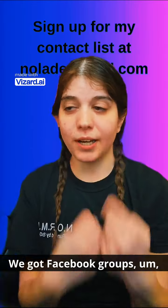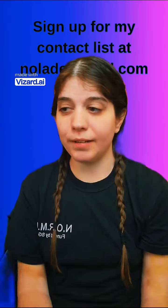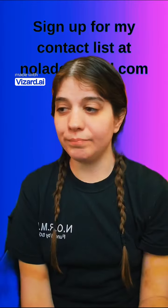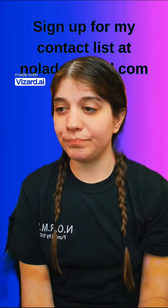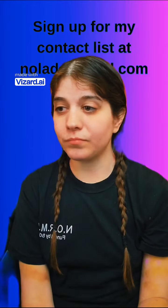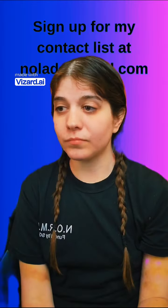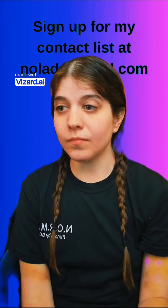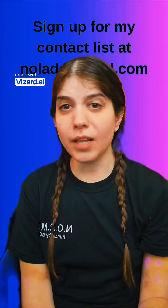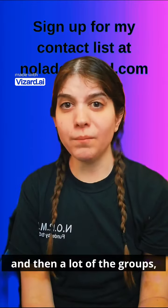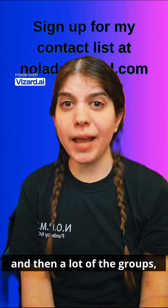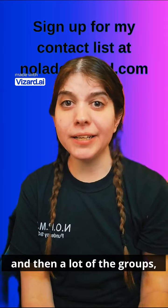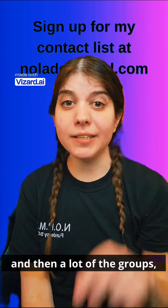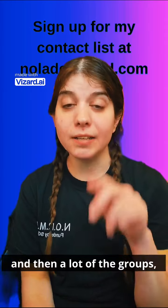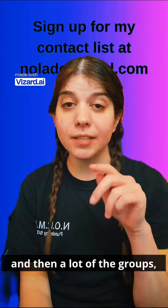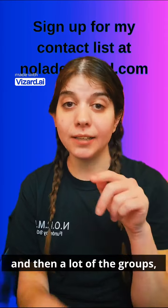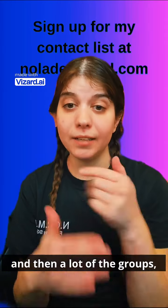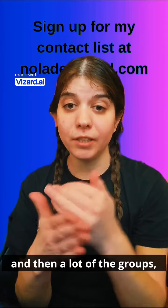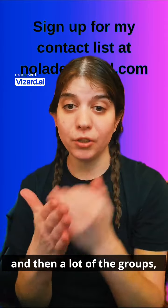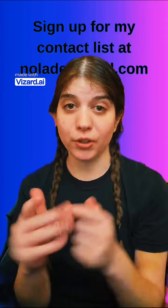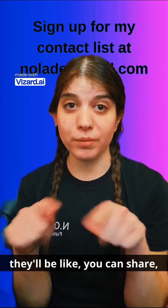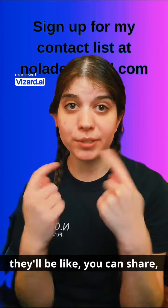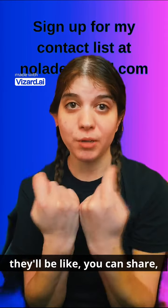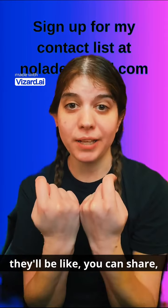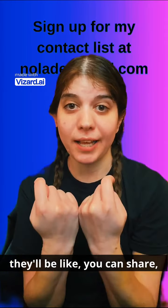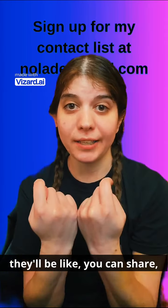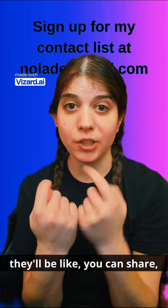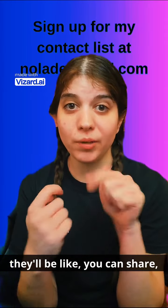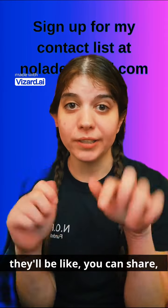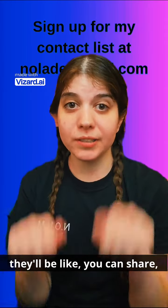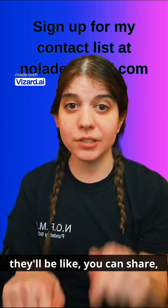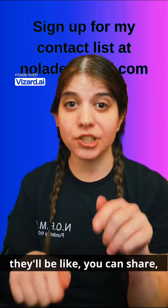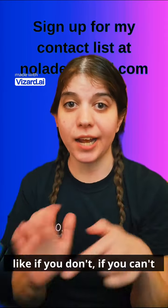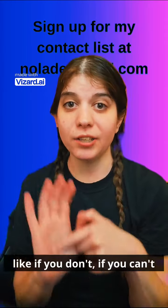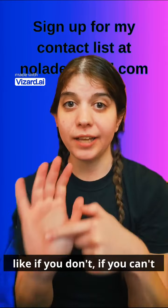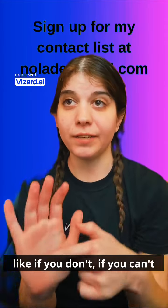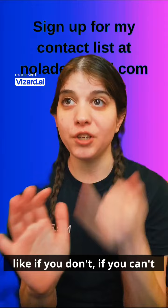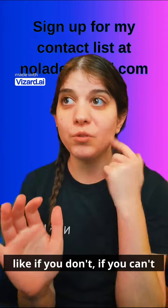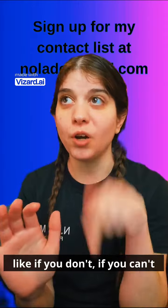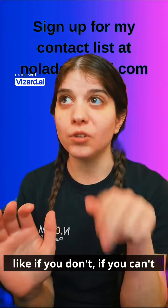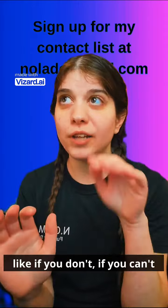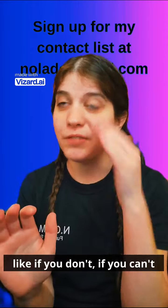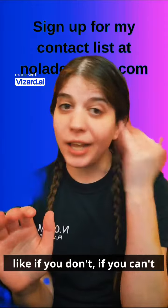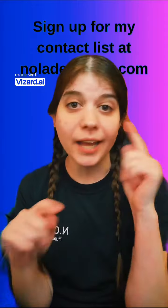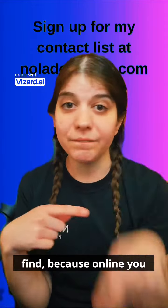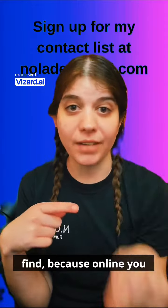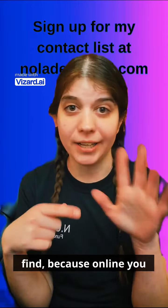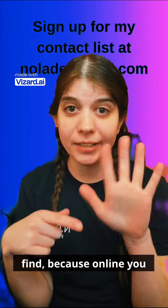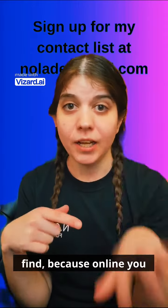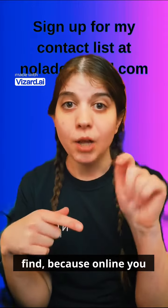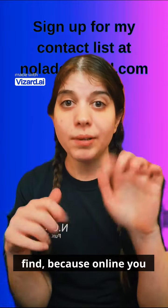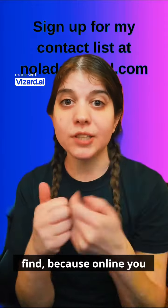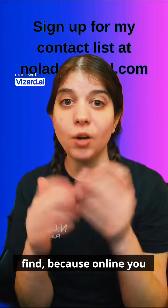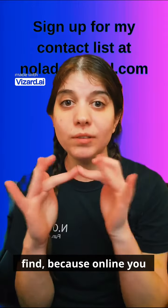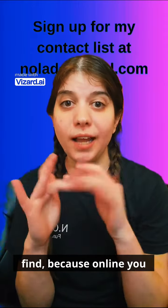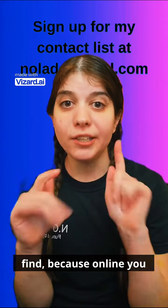and then a lot of the groups, they'll be like, you can share, like if you can't find, because online you